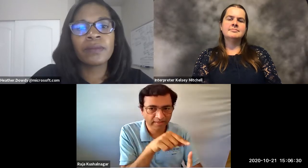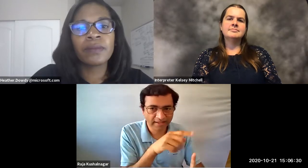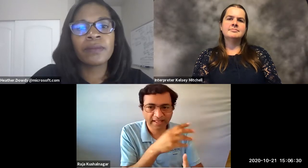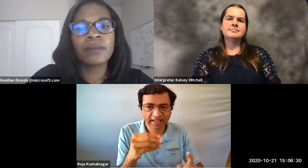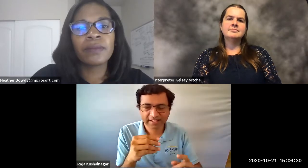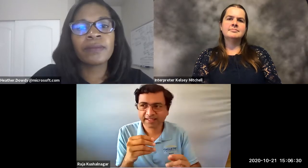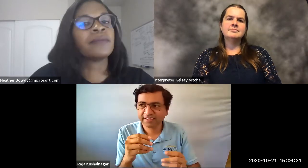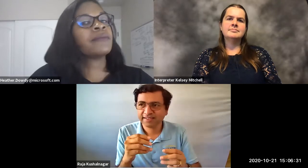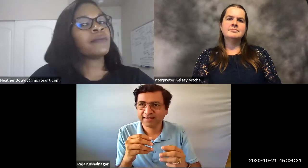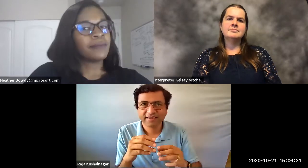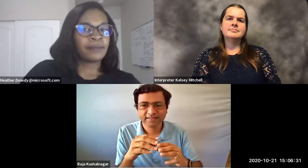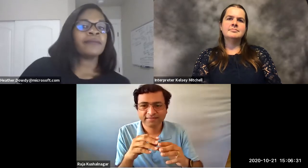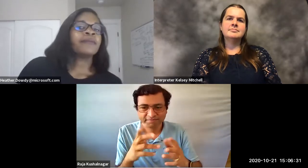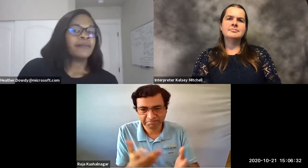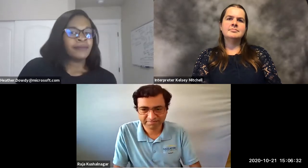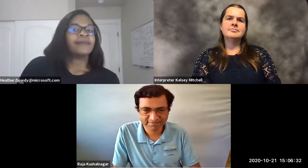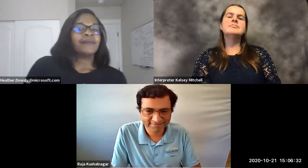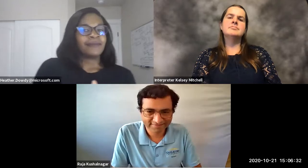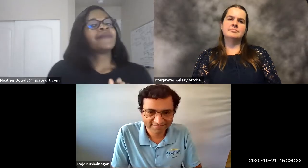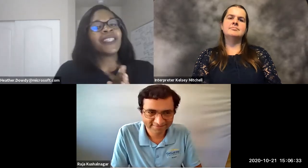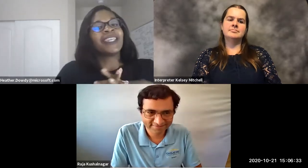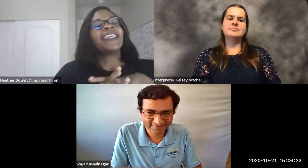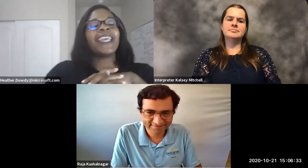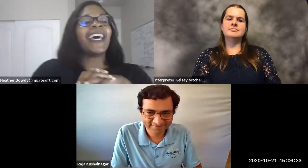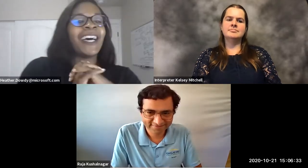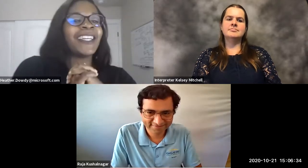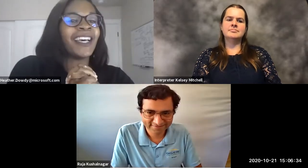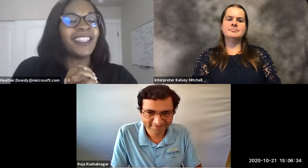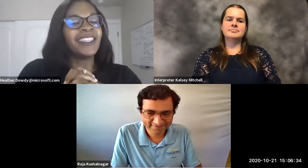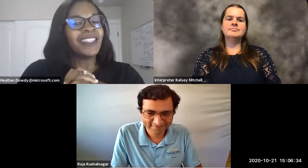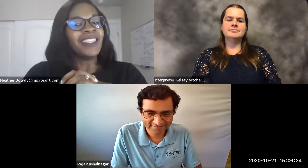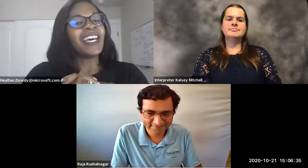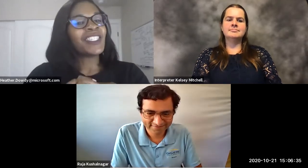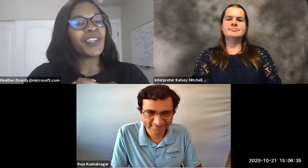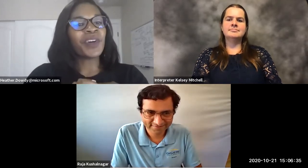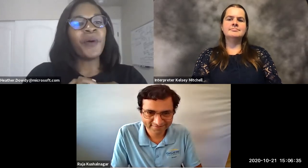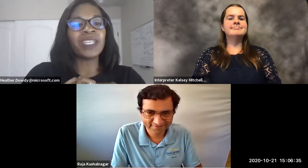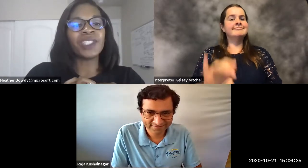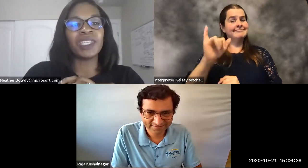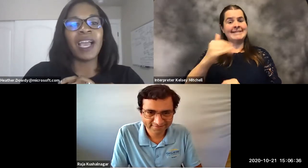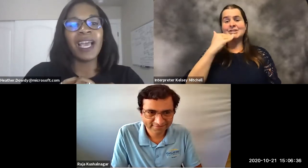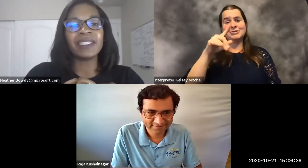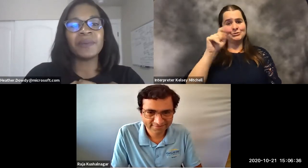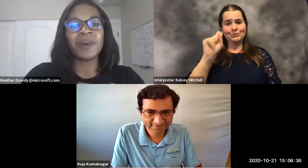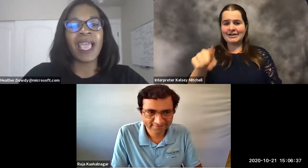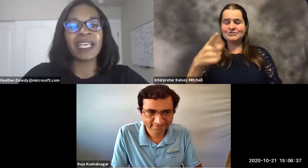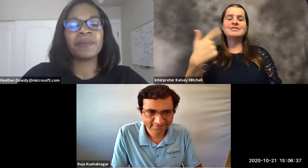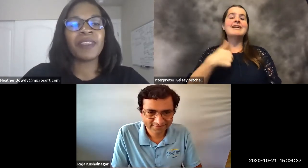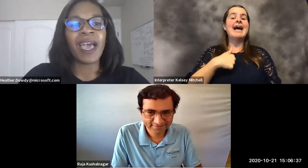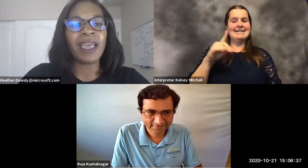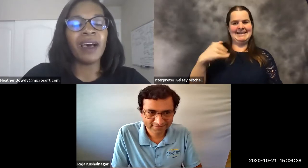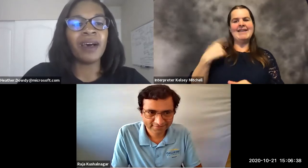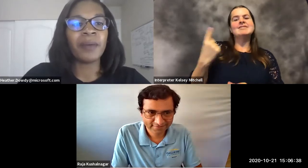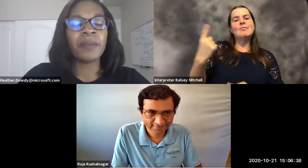actual fluent signers who are creating videos on the internet, for example? That's a good question. I had someone